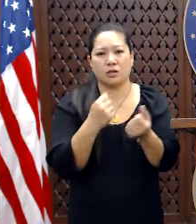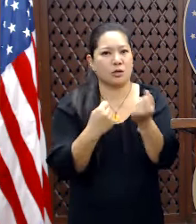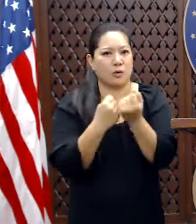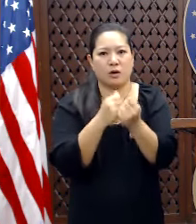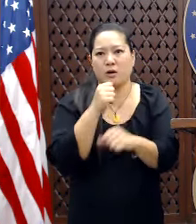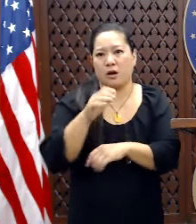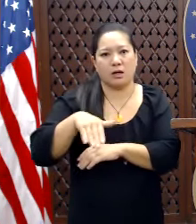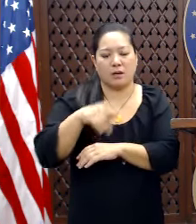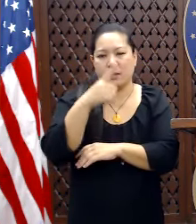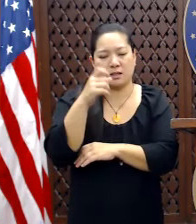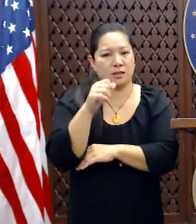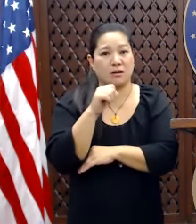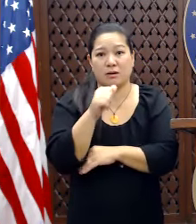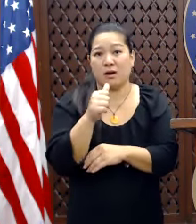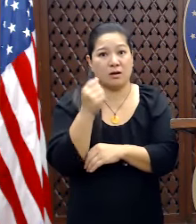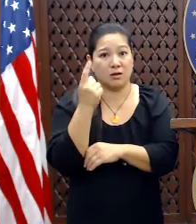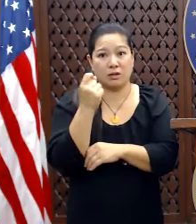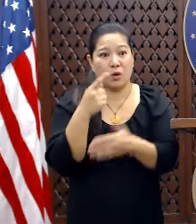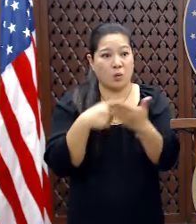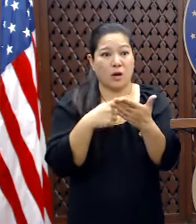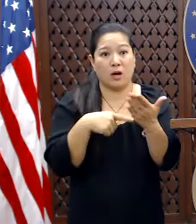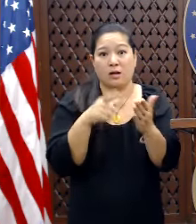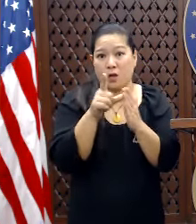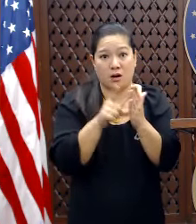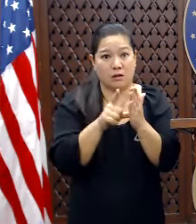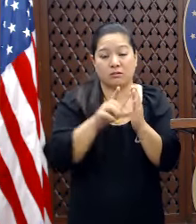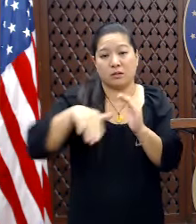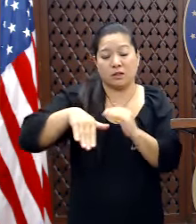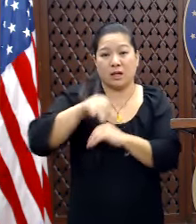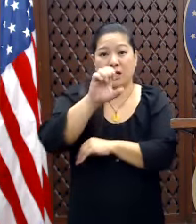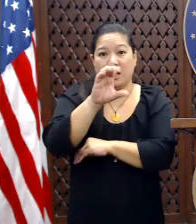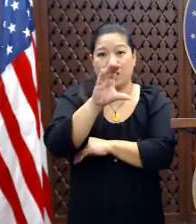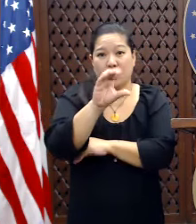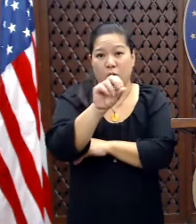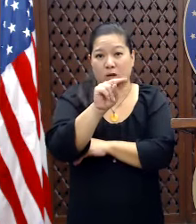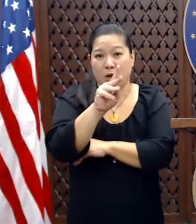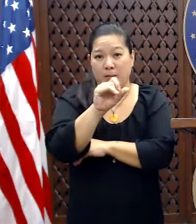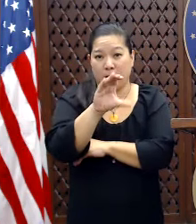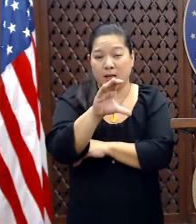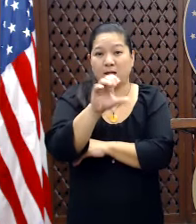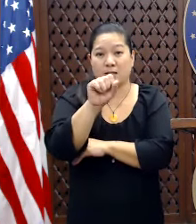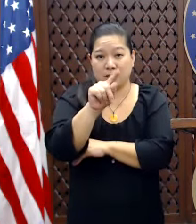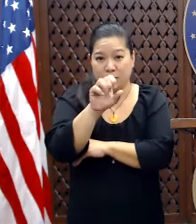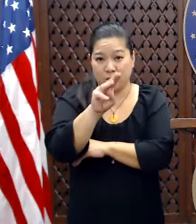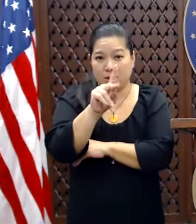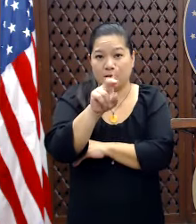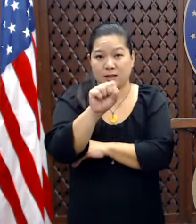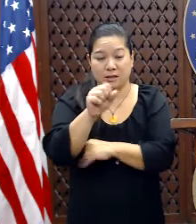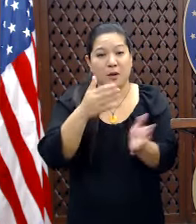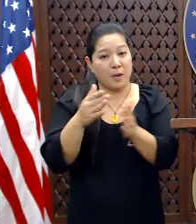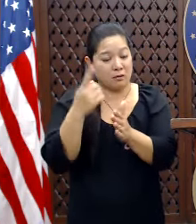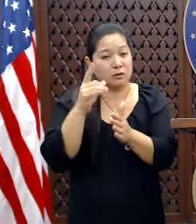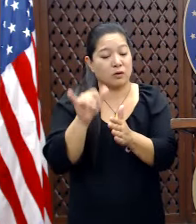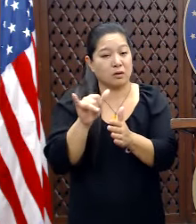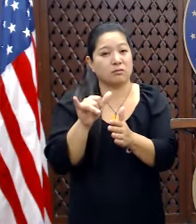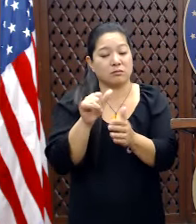not, because I don't know what the bill is, and I don't know what the economic stimulus plan is that they are putting together.